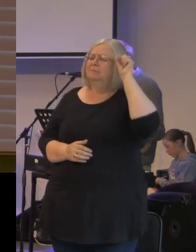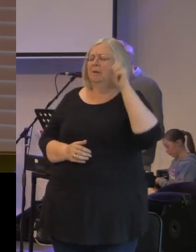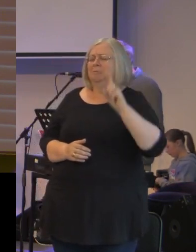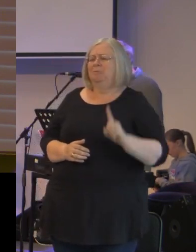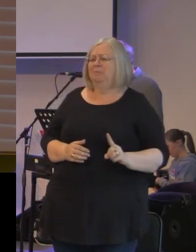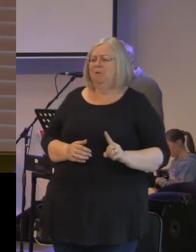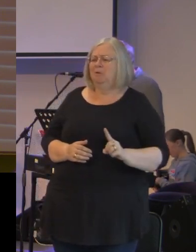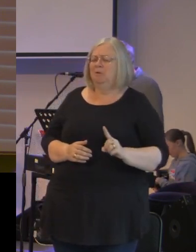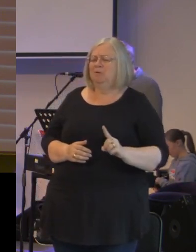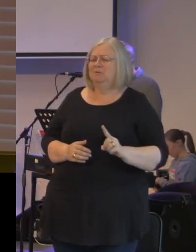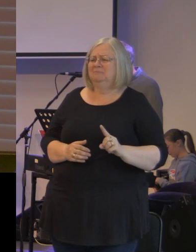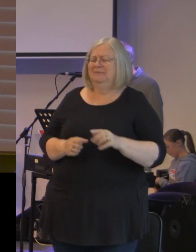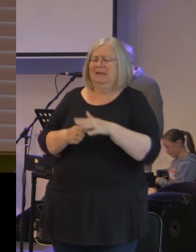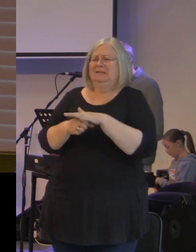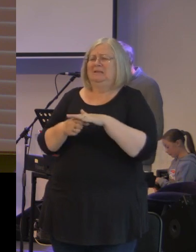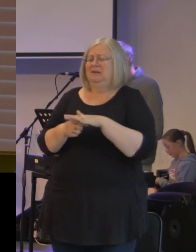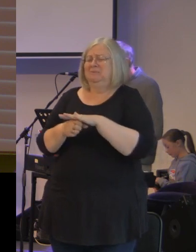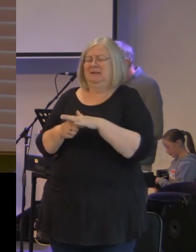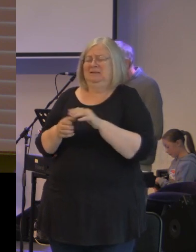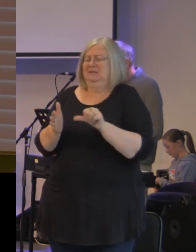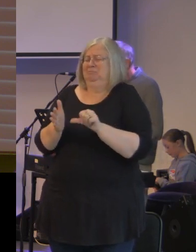in difficult places of this world.